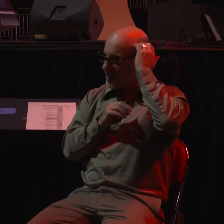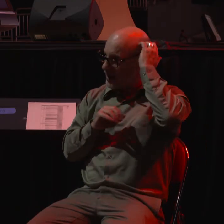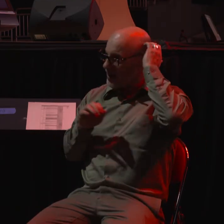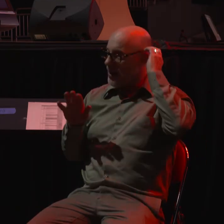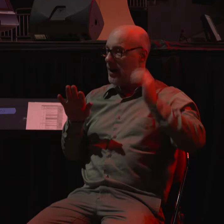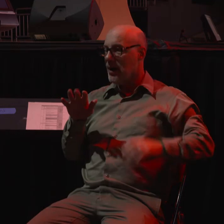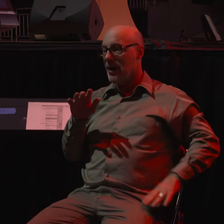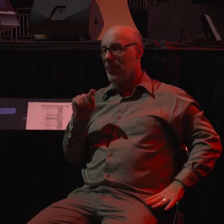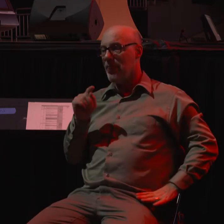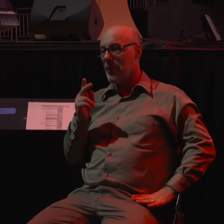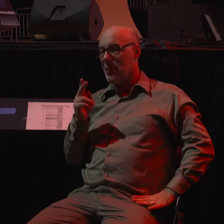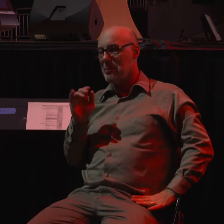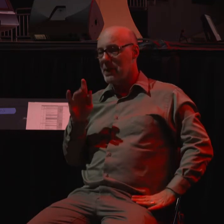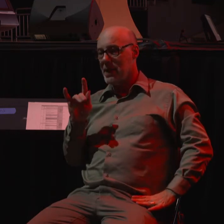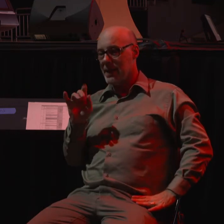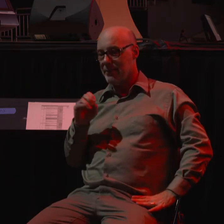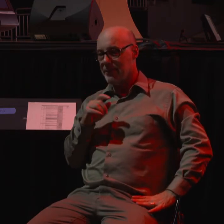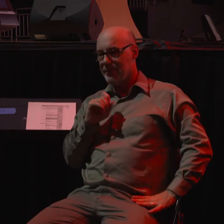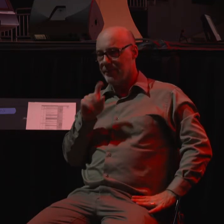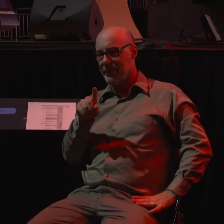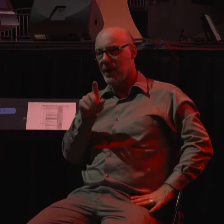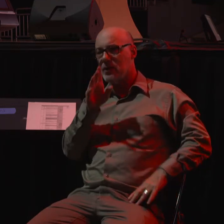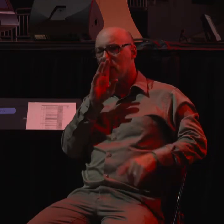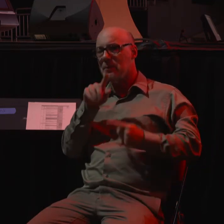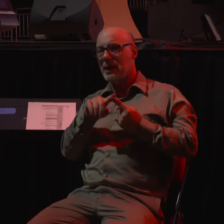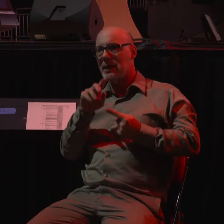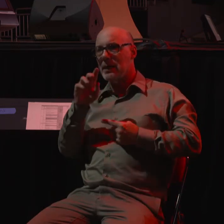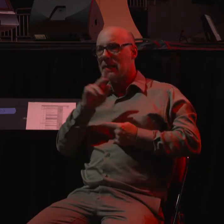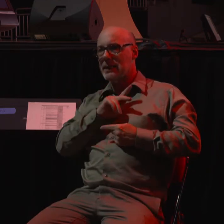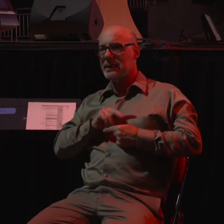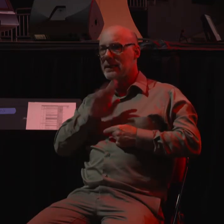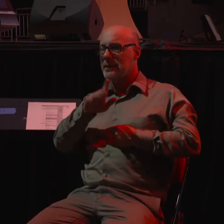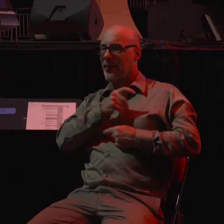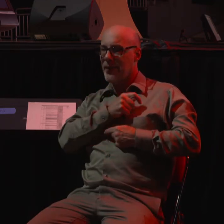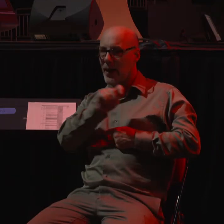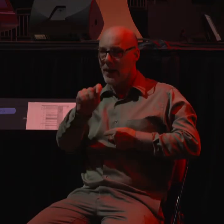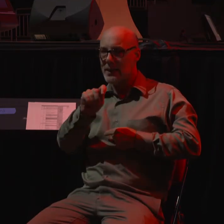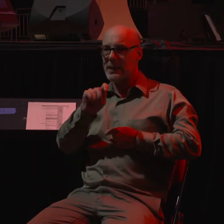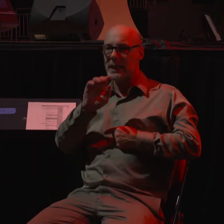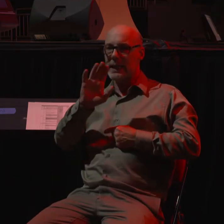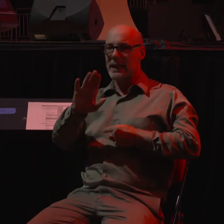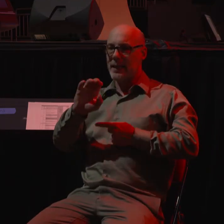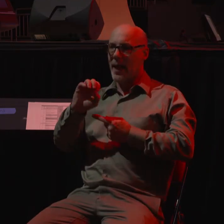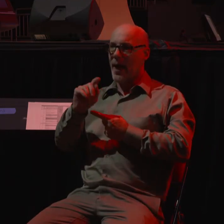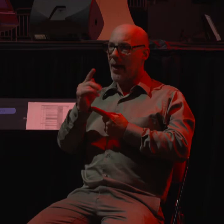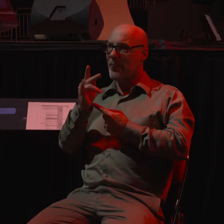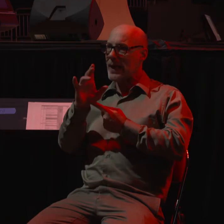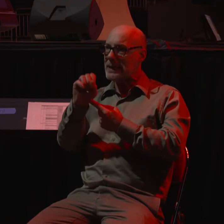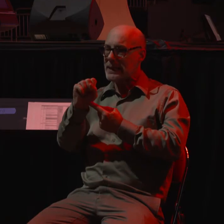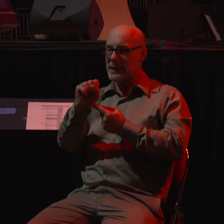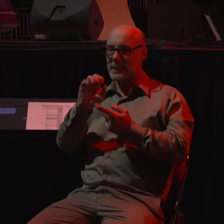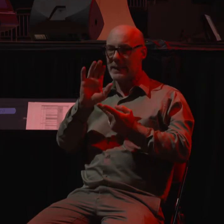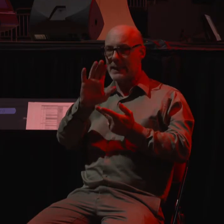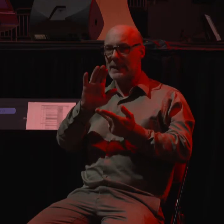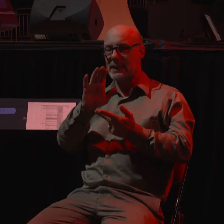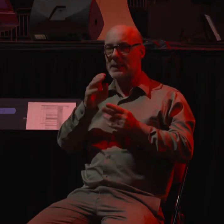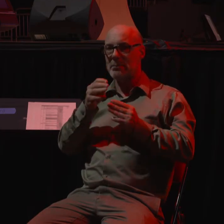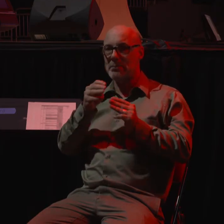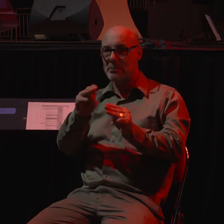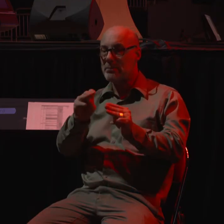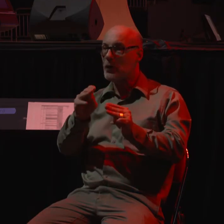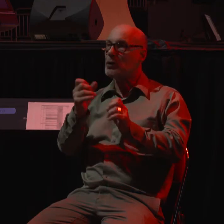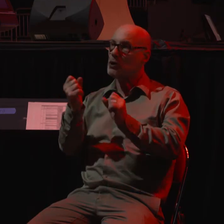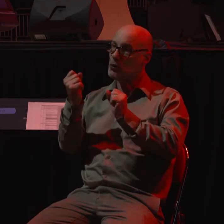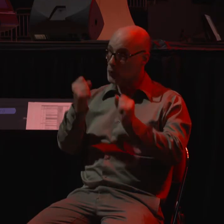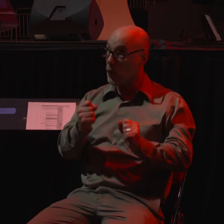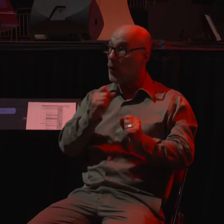You talk about King's theology and ethics and methodology being profoundly Christian. I think one of the ways you